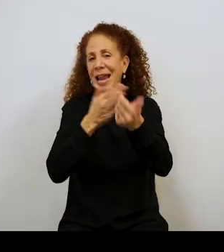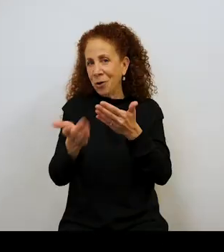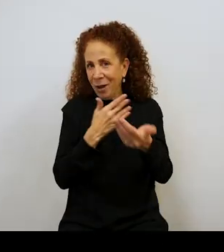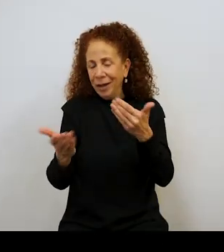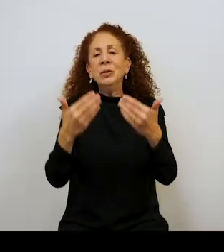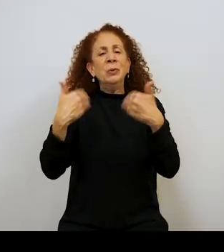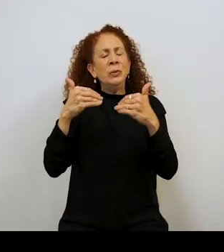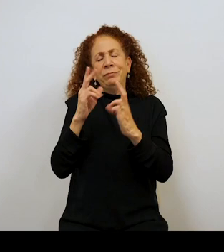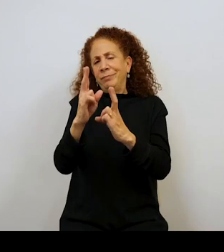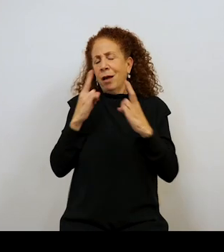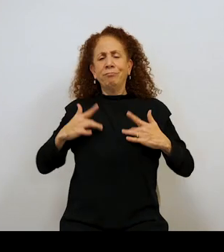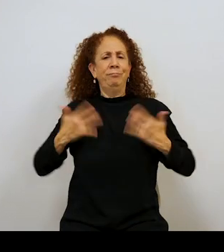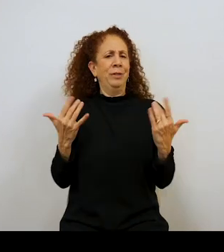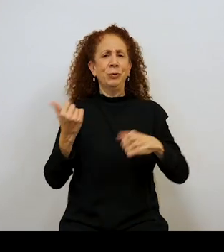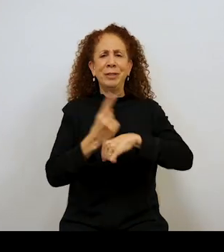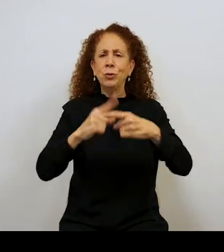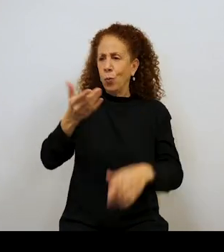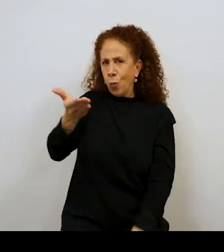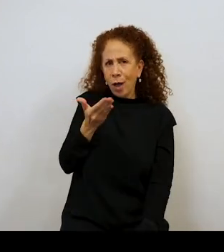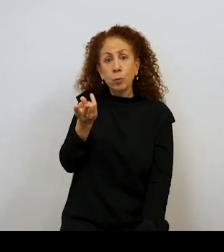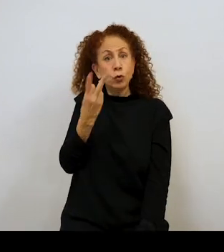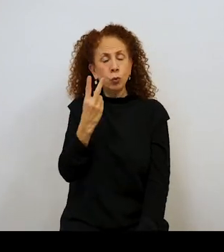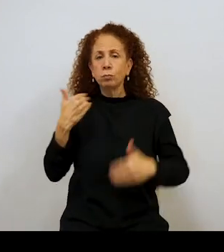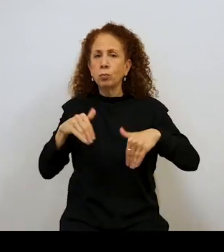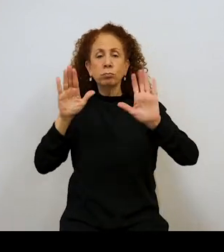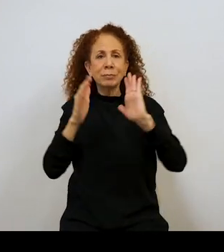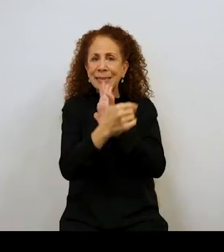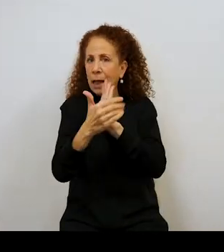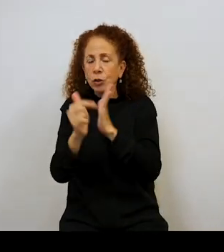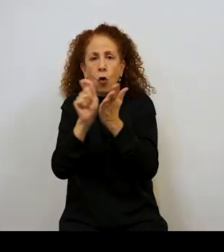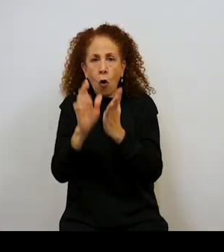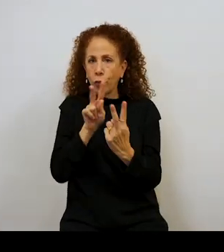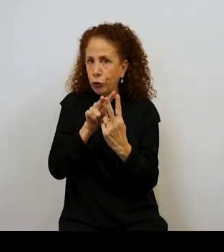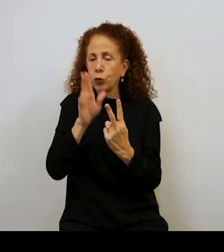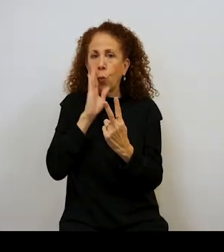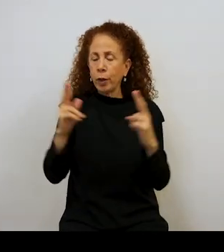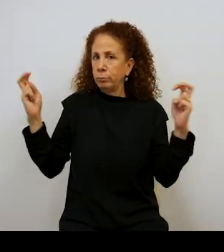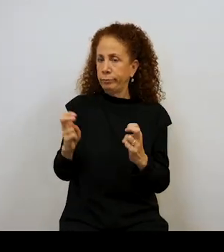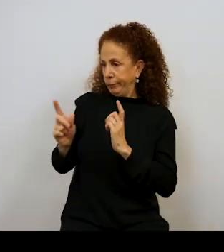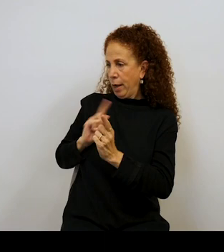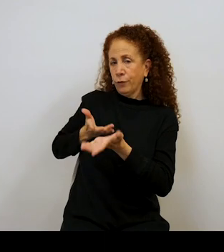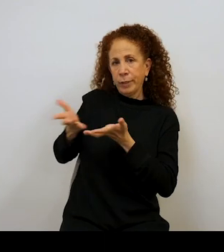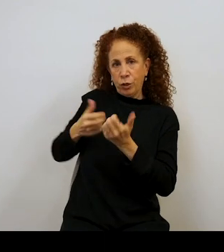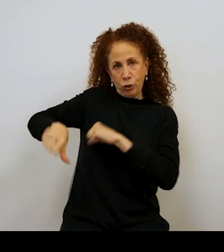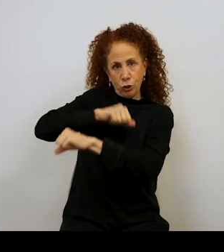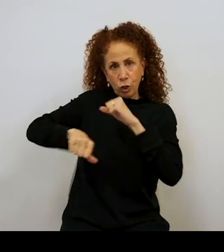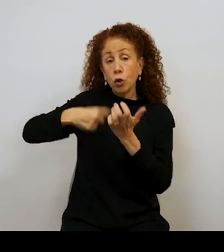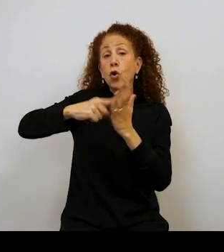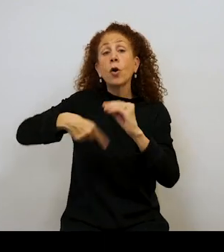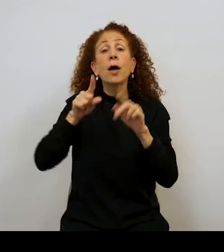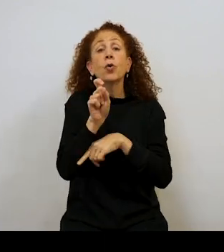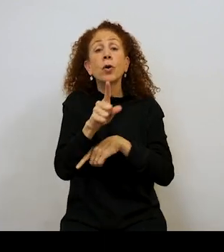I'm truly honored and delighted to be able to welcome two incredibly talented authors tonight who will be in conversation with each other around the